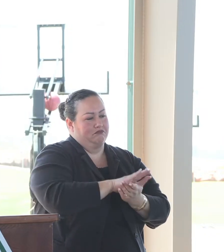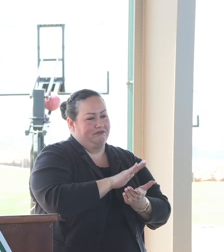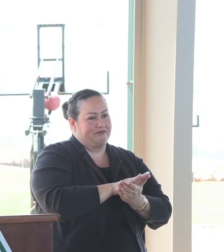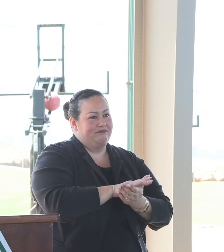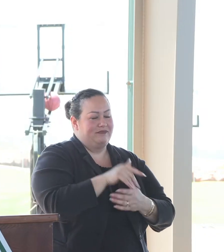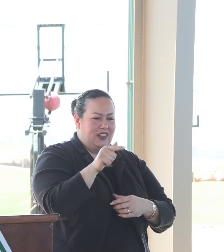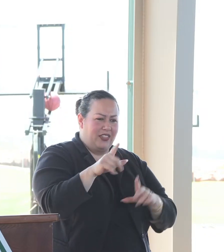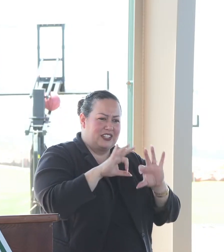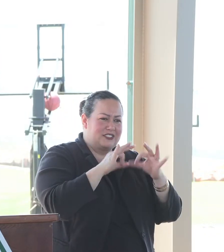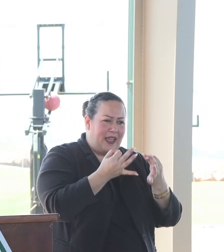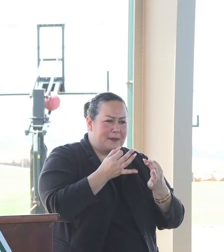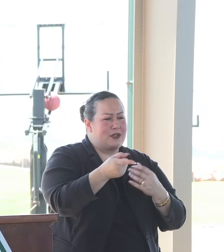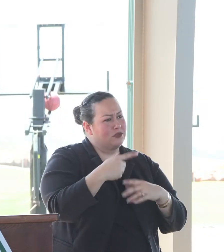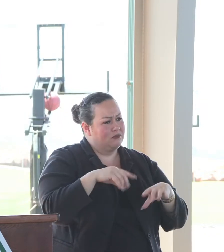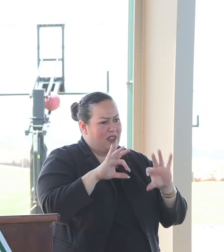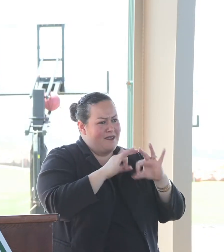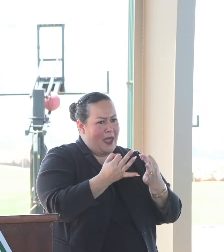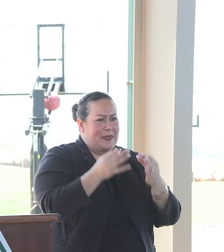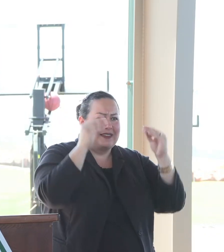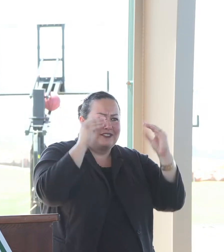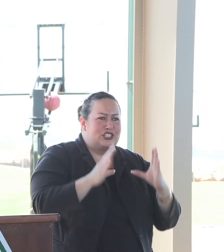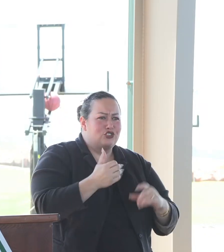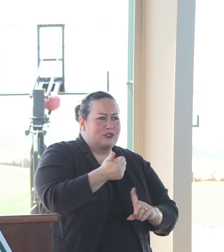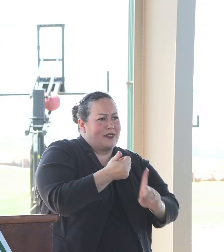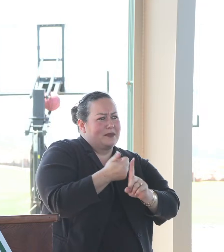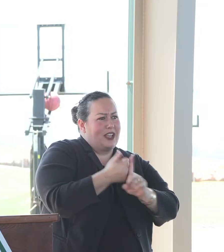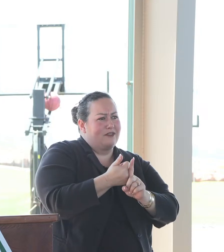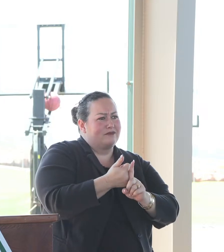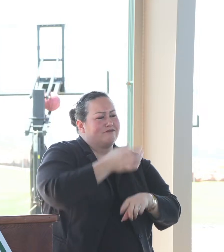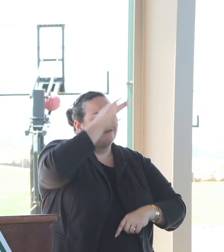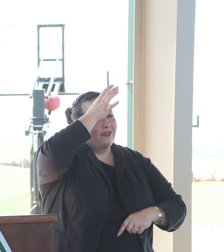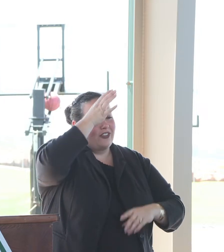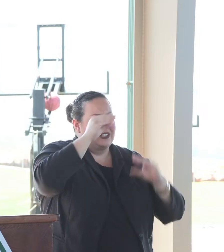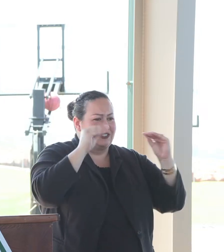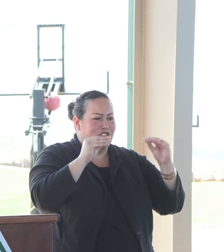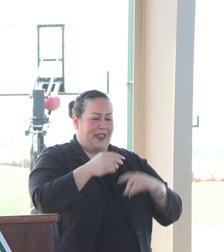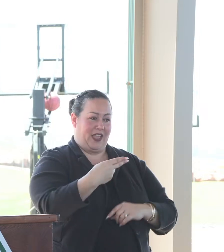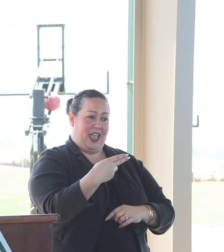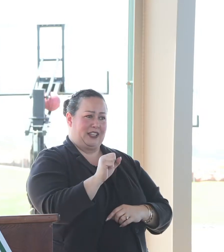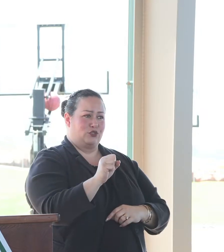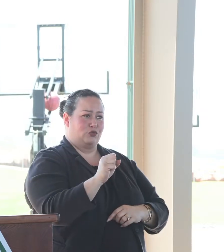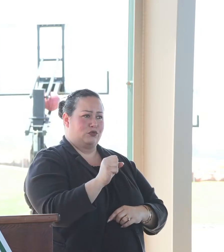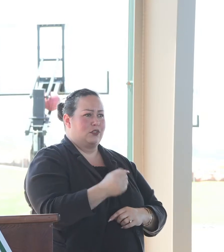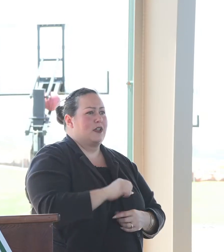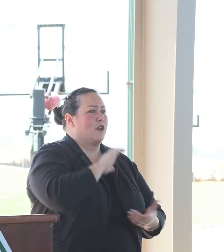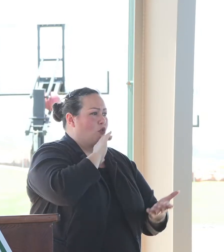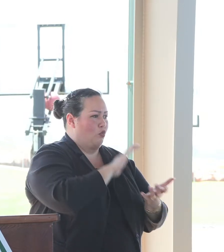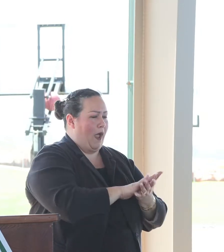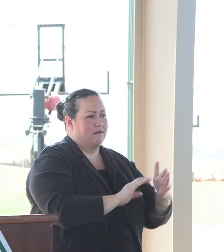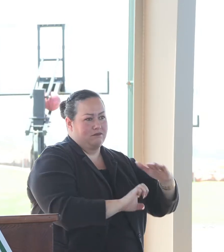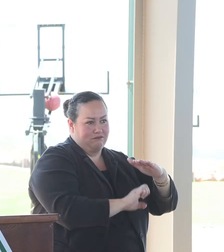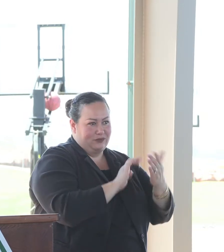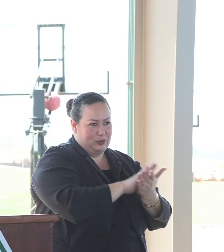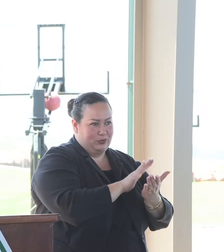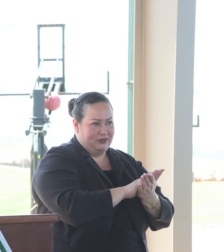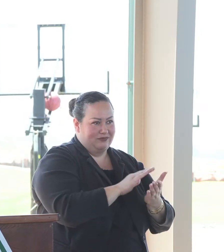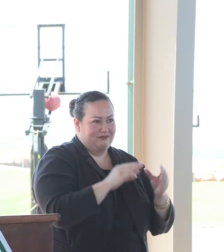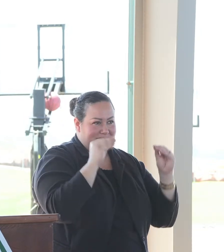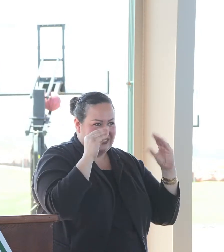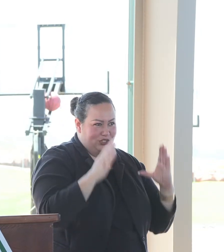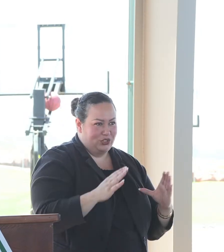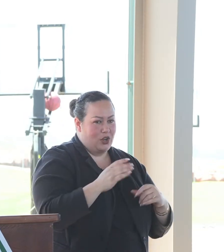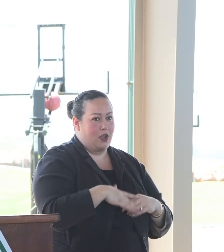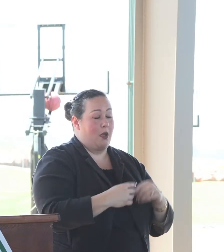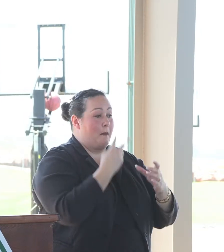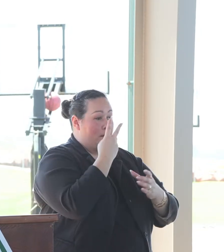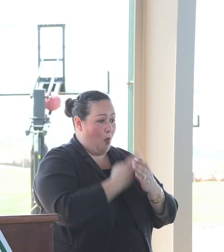met was also a family of teachers. The father taught at the high school and his wife, an elementary school teacher, both taught